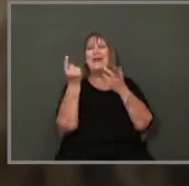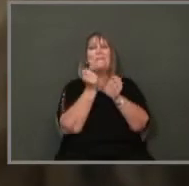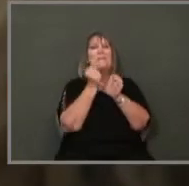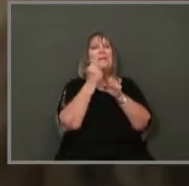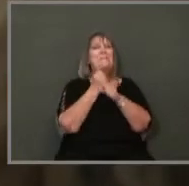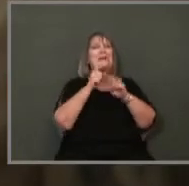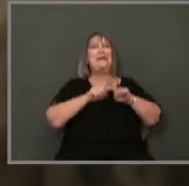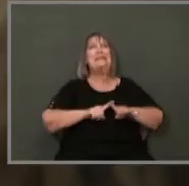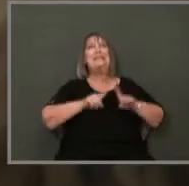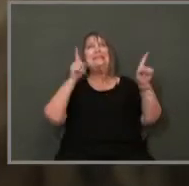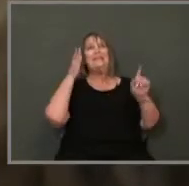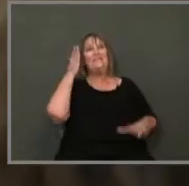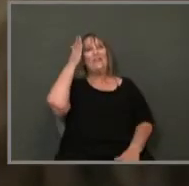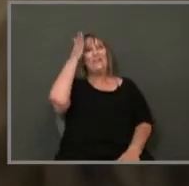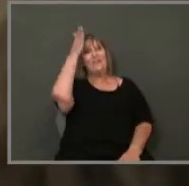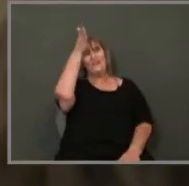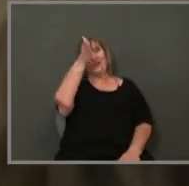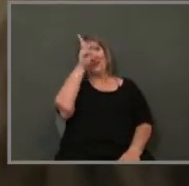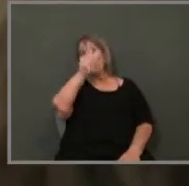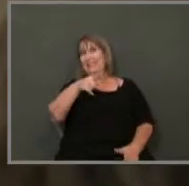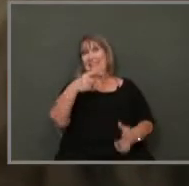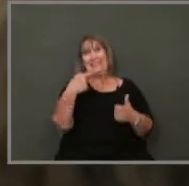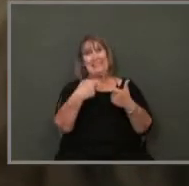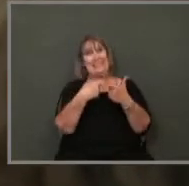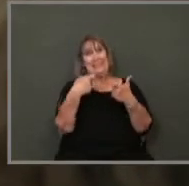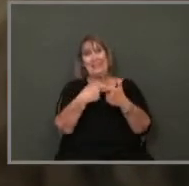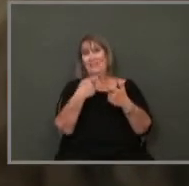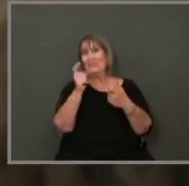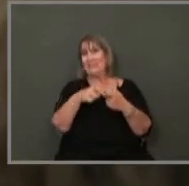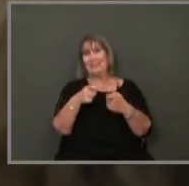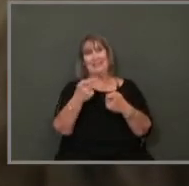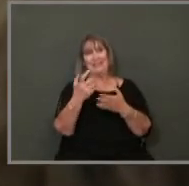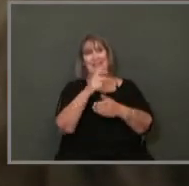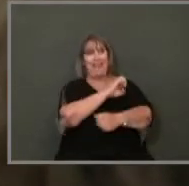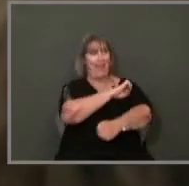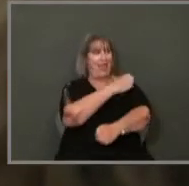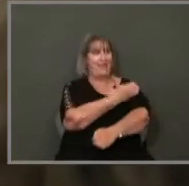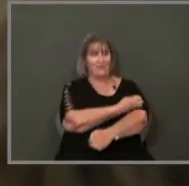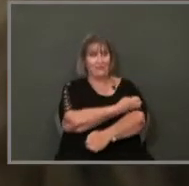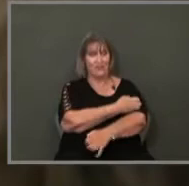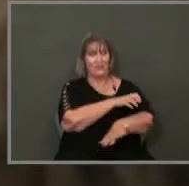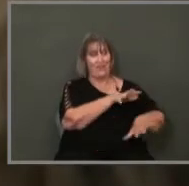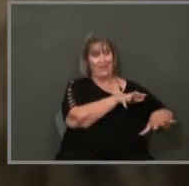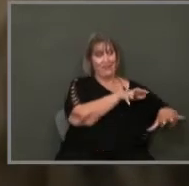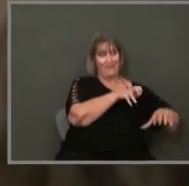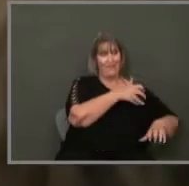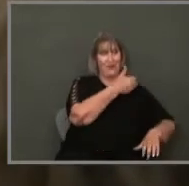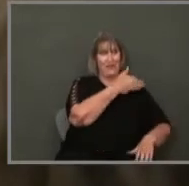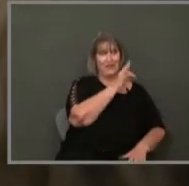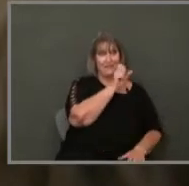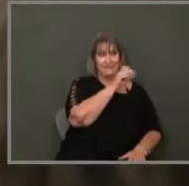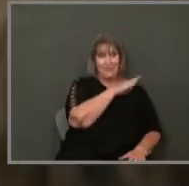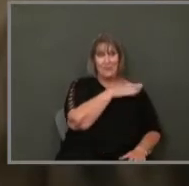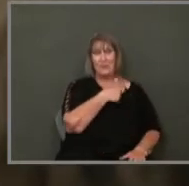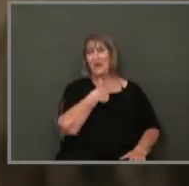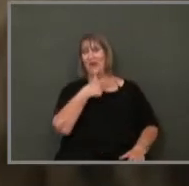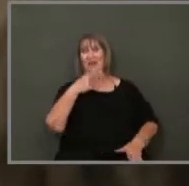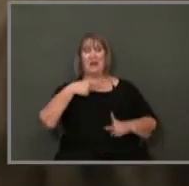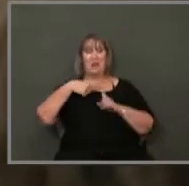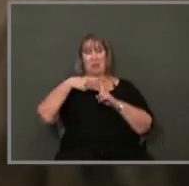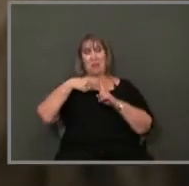that we are going to need. That's obvious. The freeze and lower your temperature and go